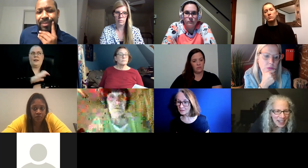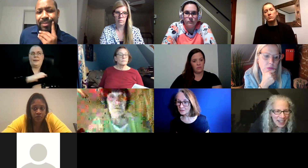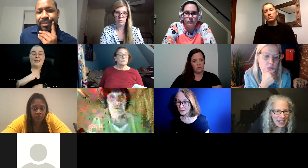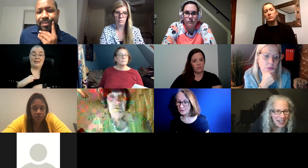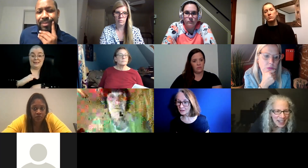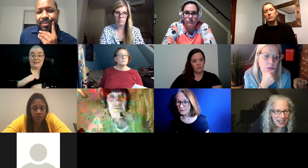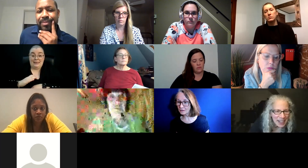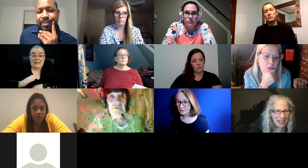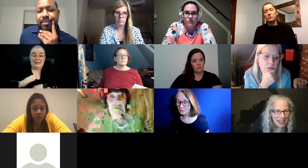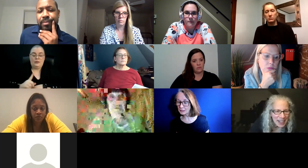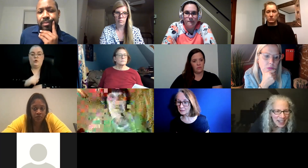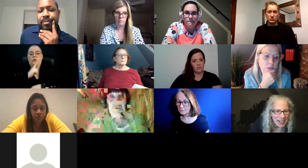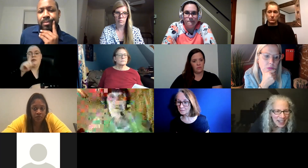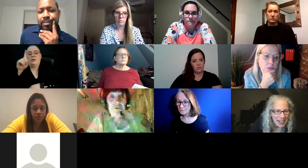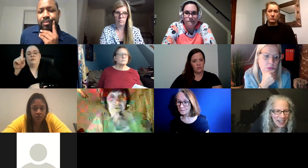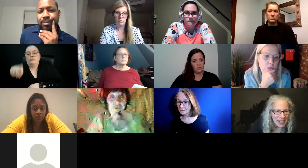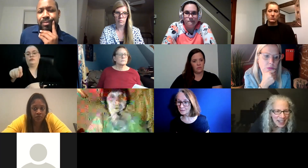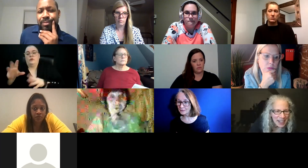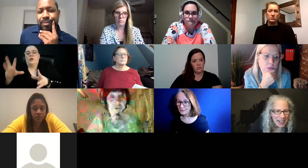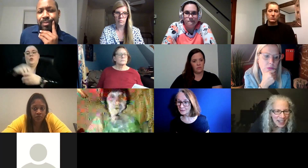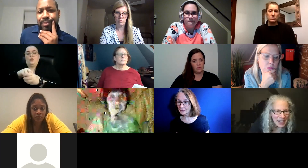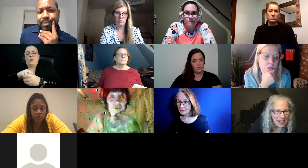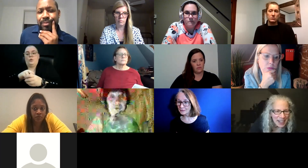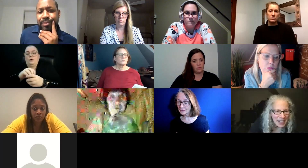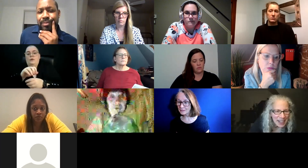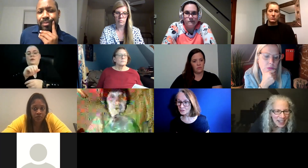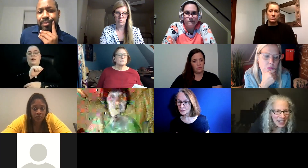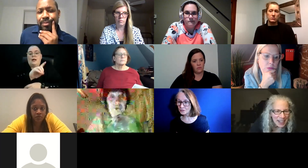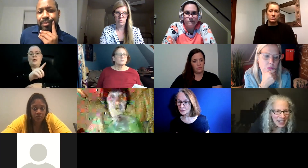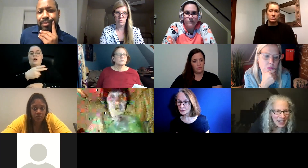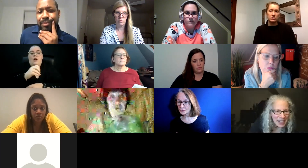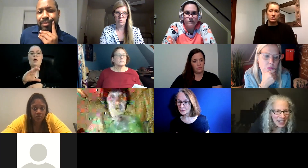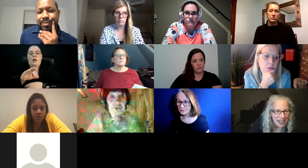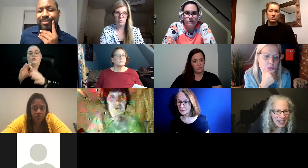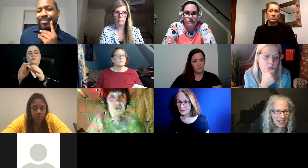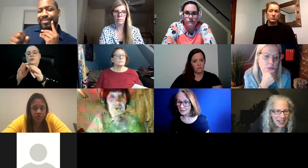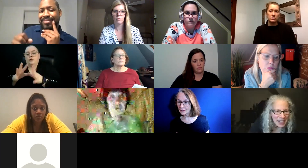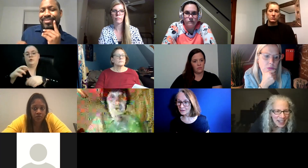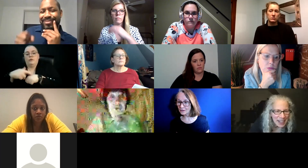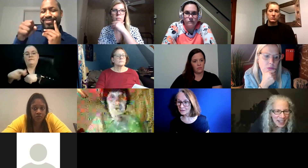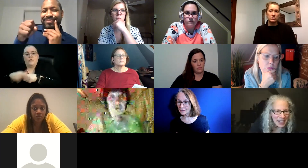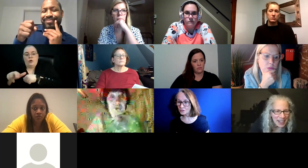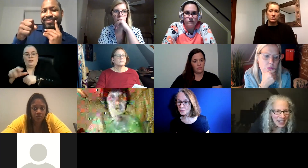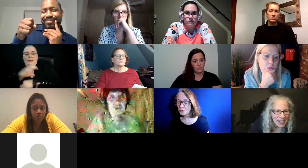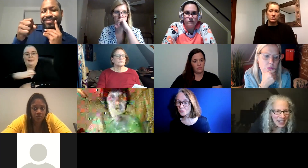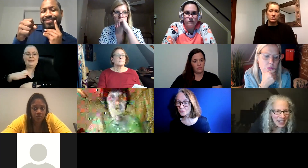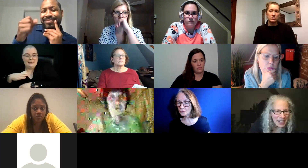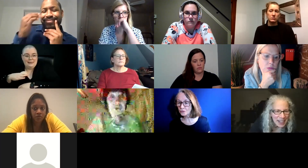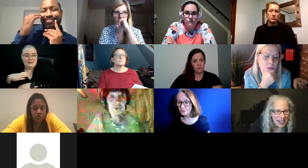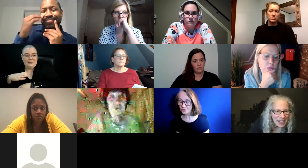called the Ad Hoc Committee. I think it should include Ad Hoc Interpreter Referral